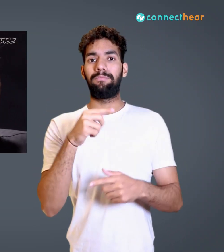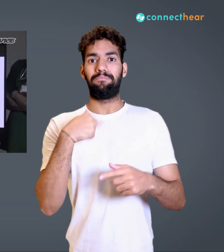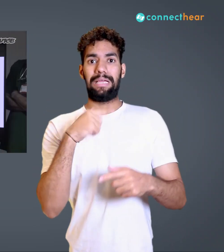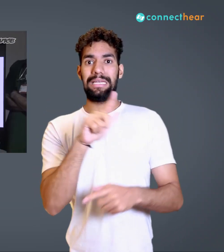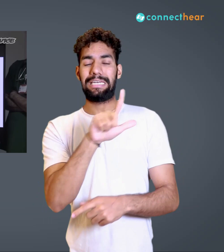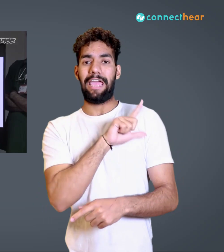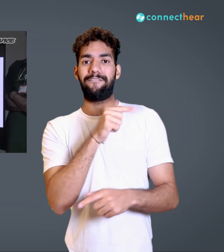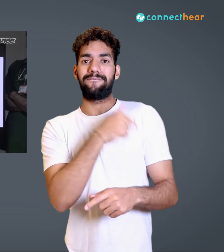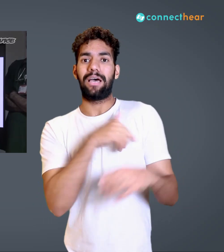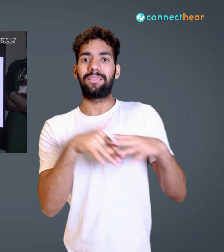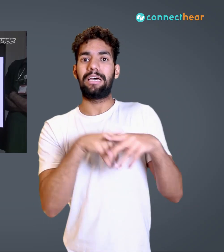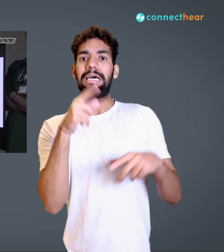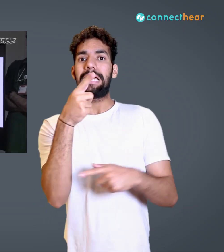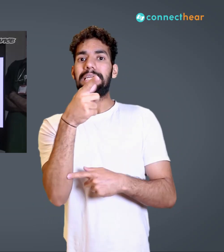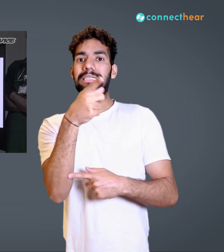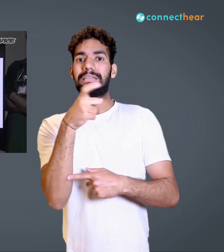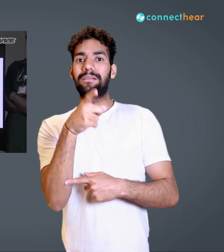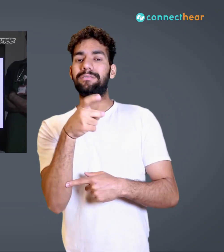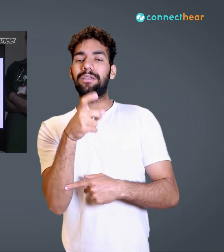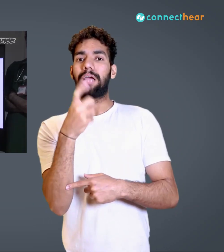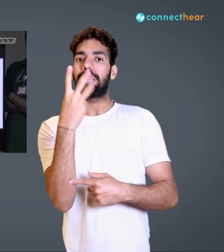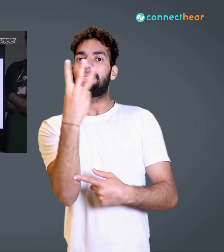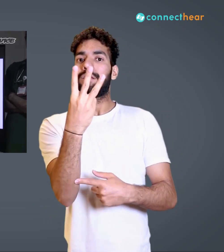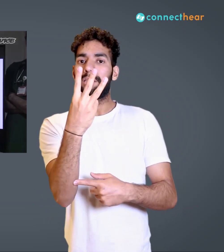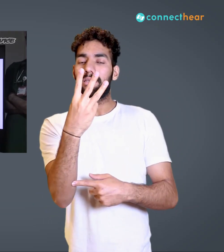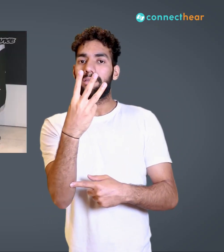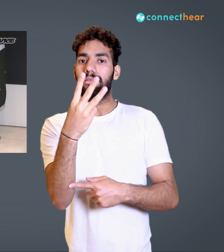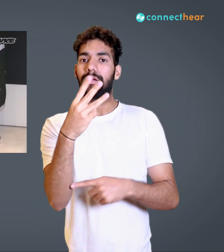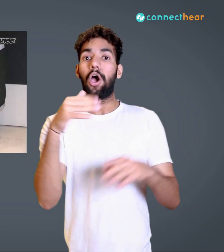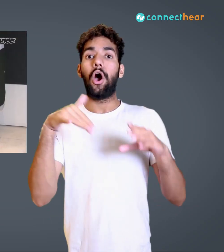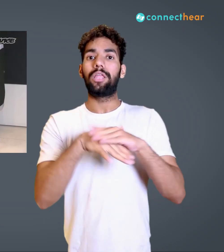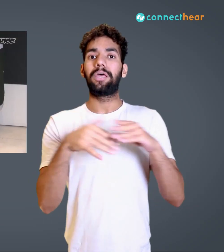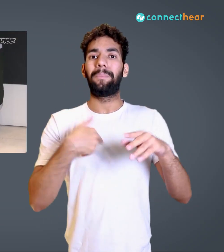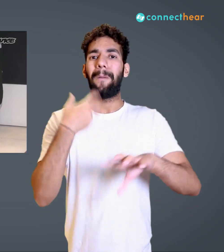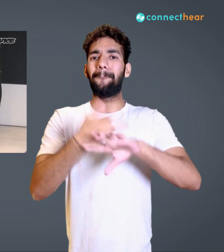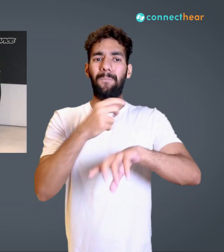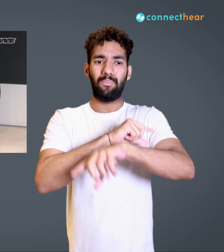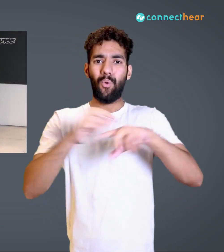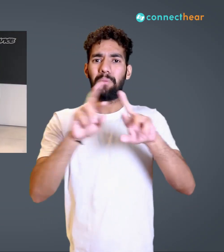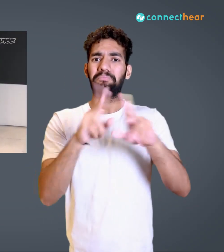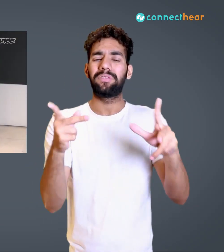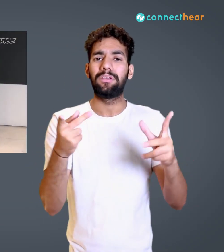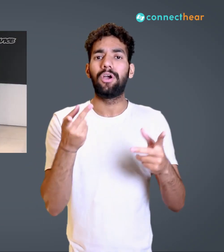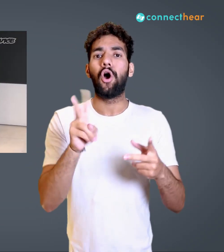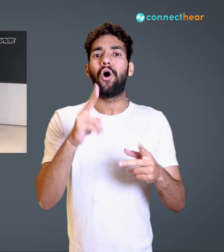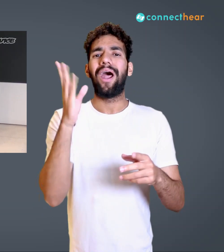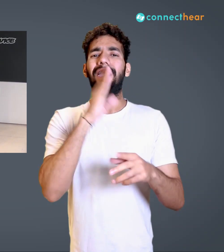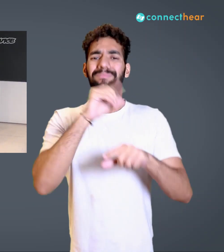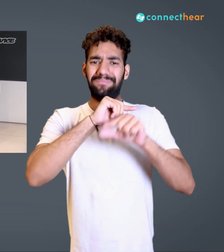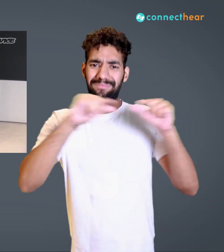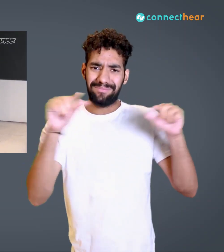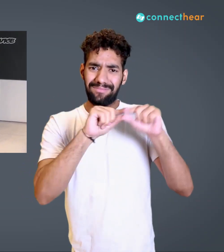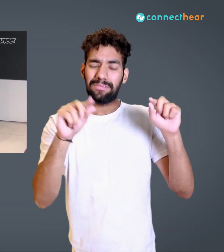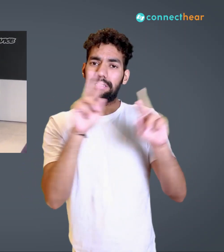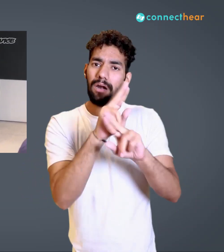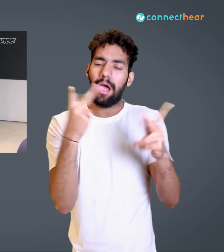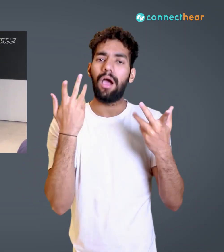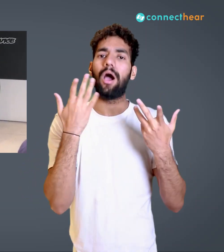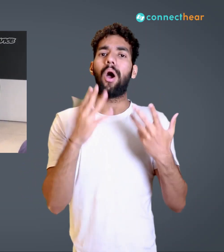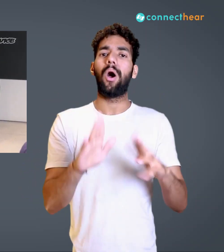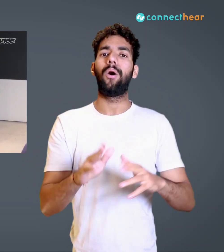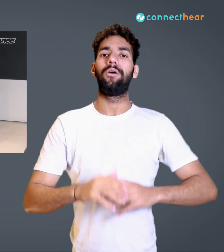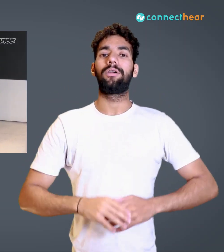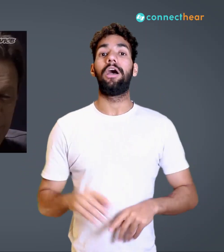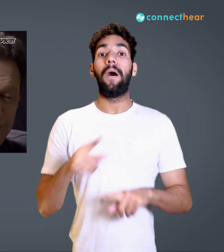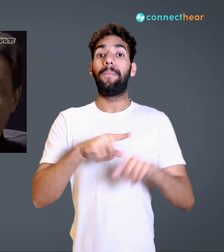right leg. I had 3 bullets in my left leg, and one of them had broken my bone. But it also had damaged my nerve in my